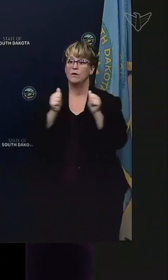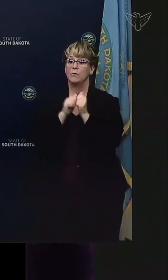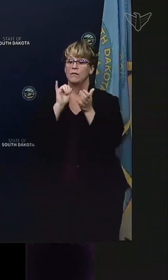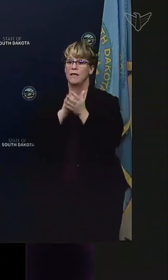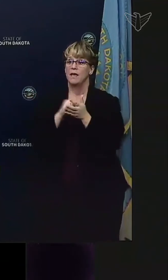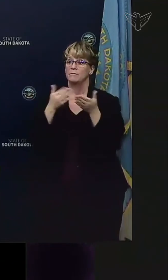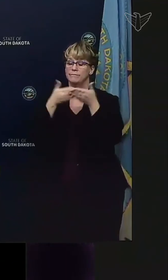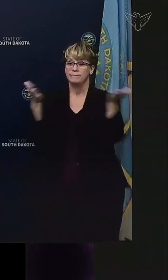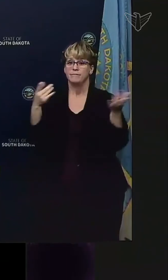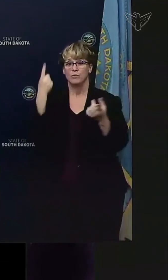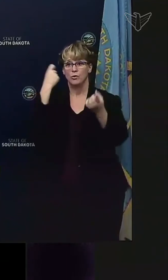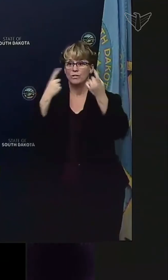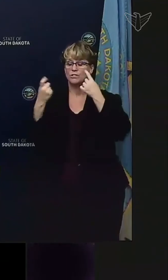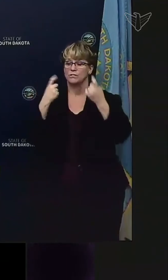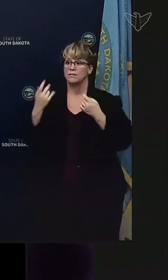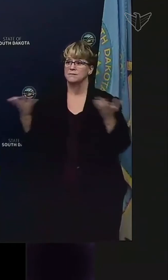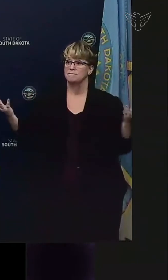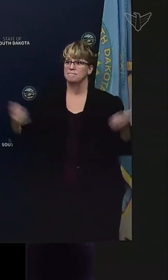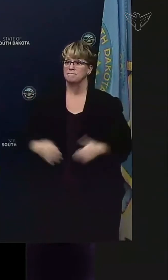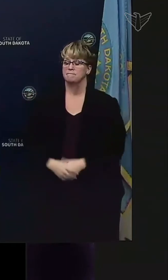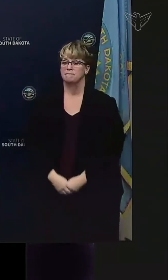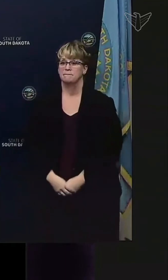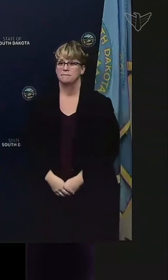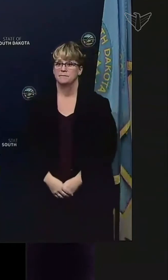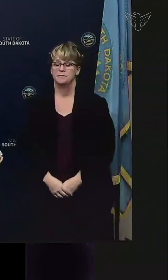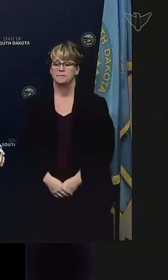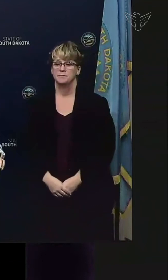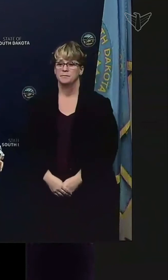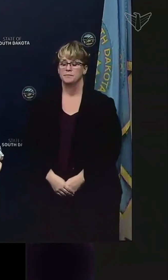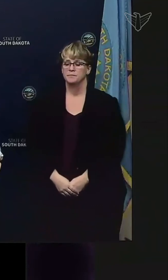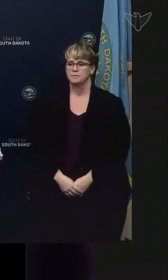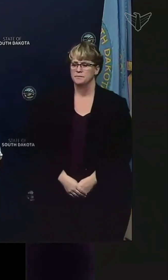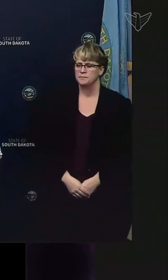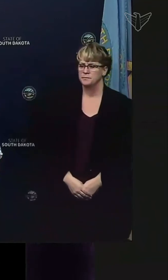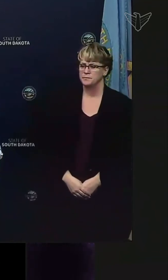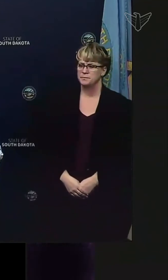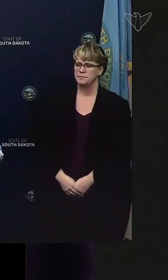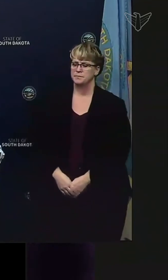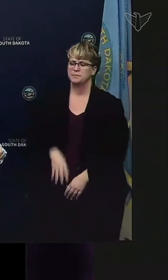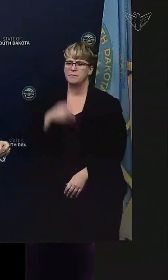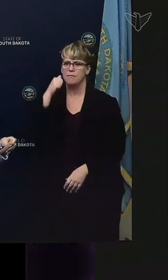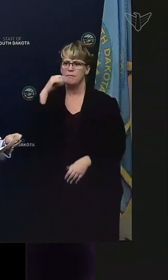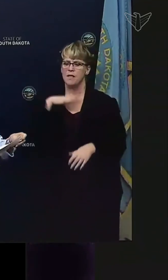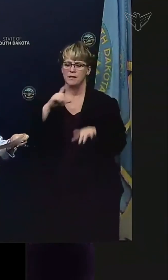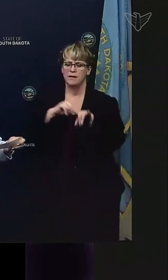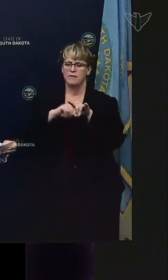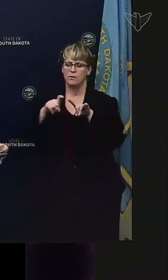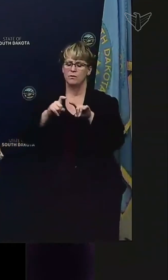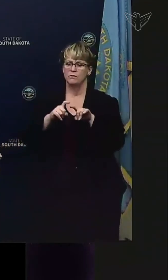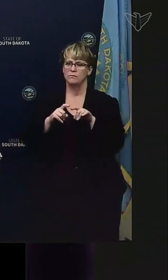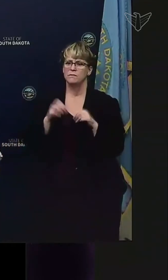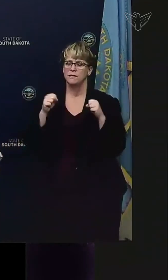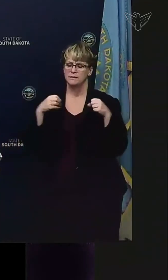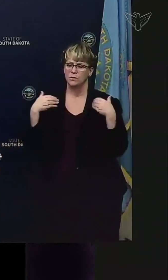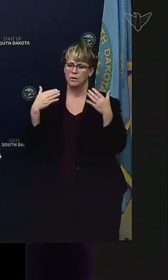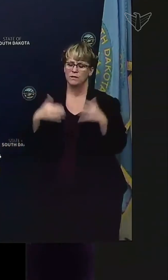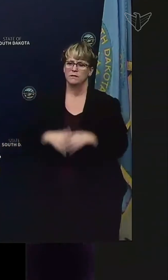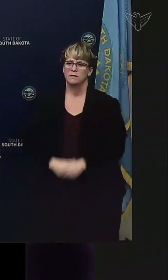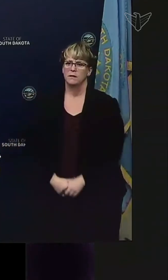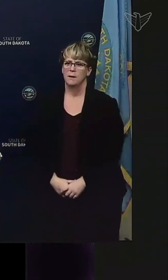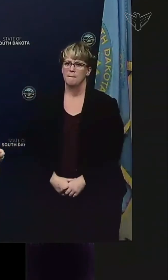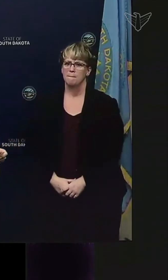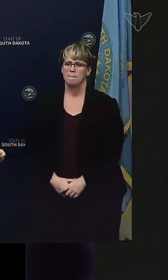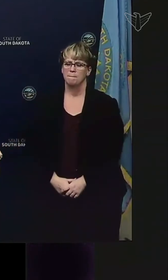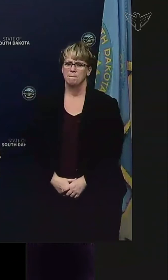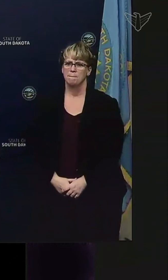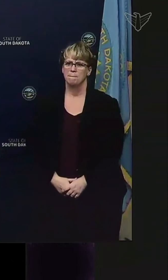let's open it up for questions. Governor, this is Jackie with SDPP. Yes, go ahead, Jackie. I'm